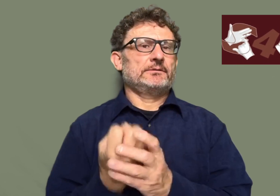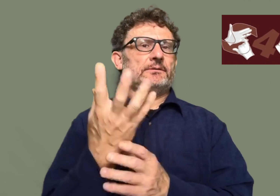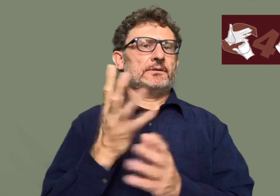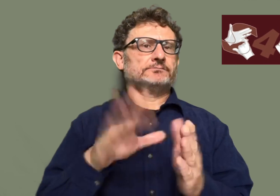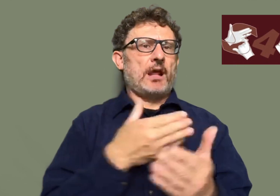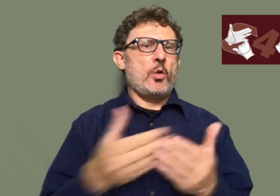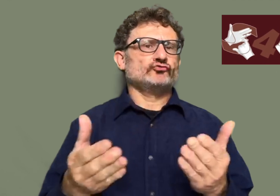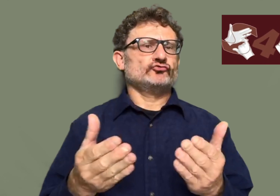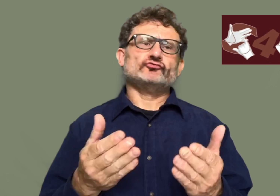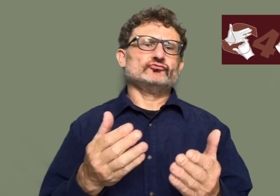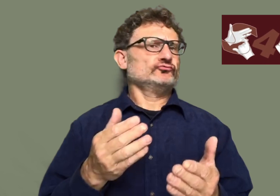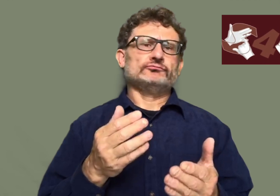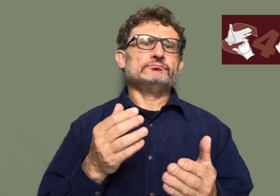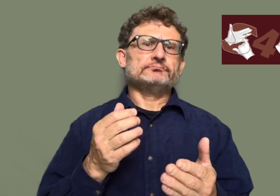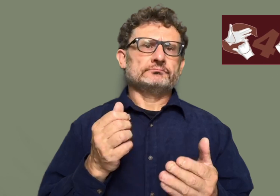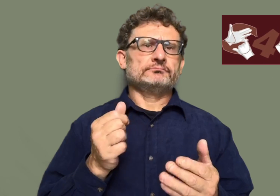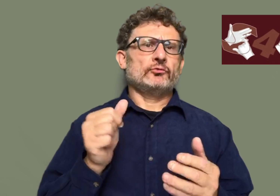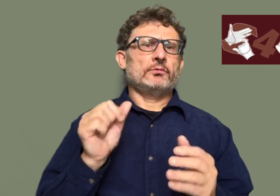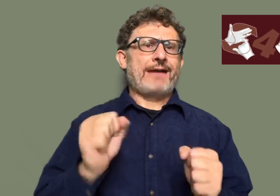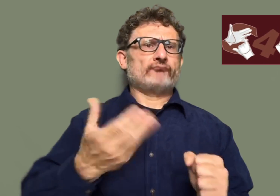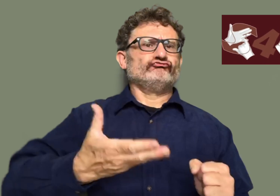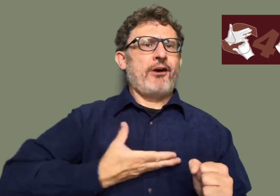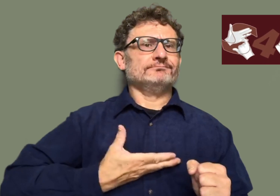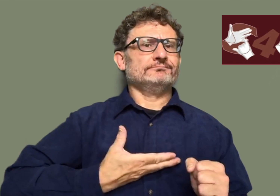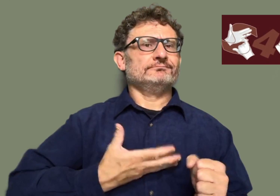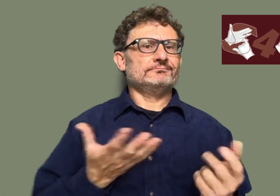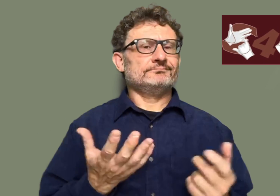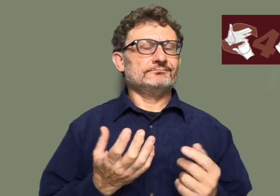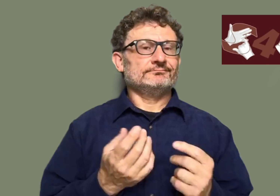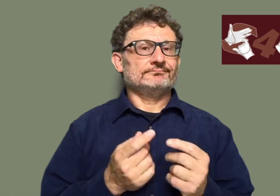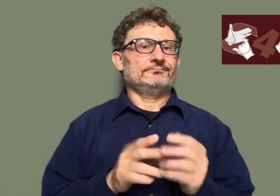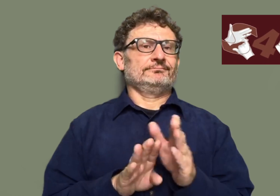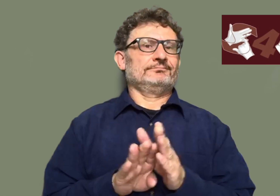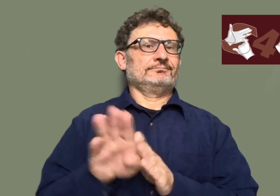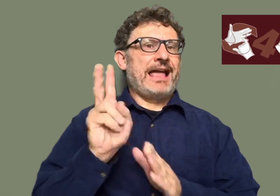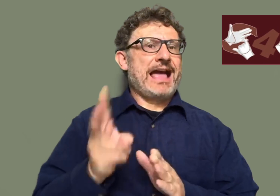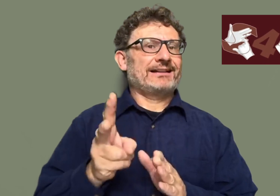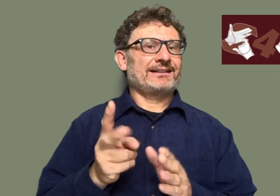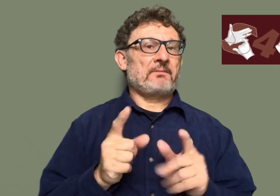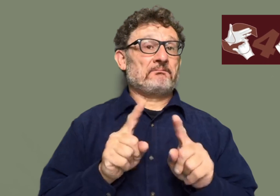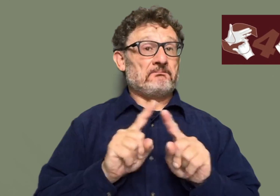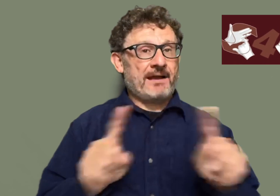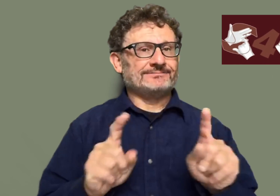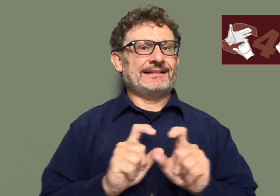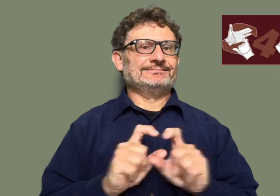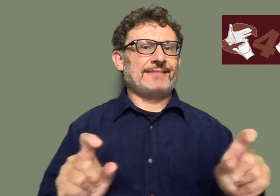1970s, 1980s, we saw the re-emergence of sign language. We saw people rediscovering their rights, and we saw a real